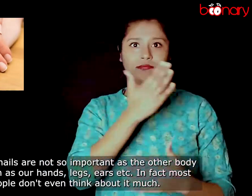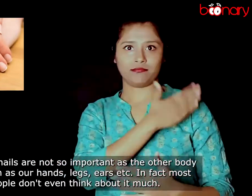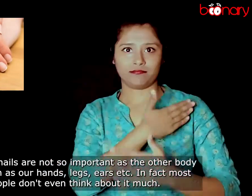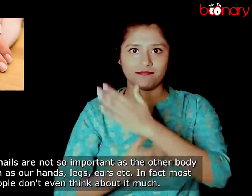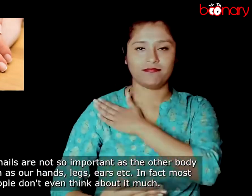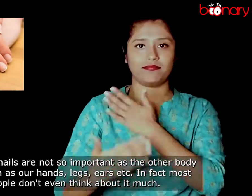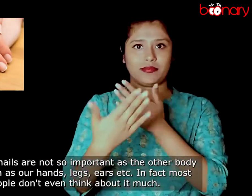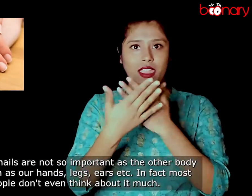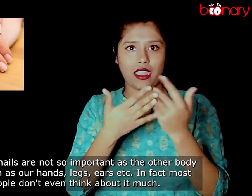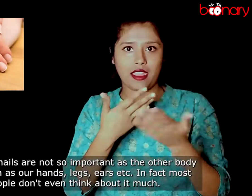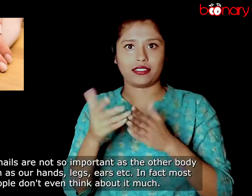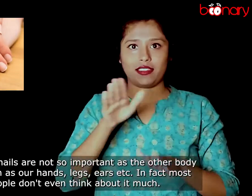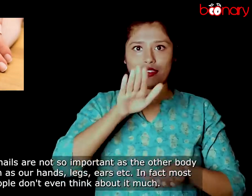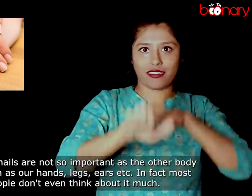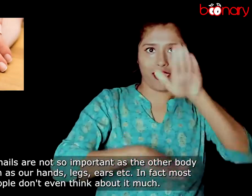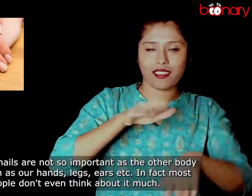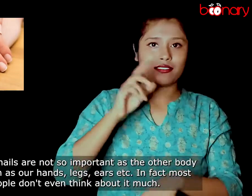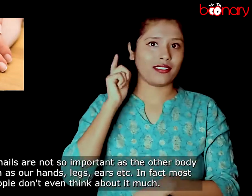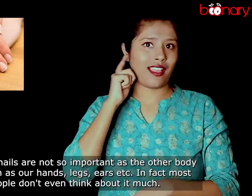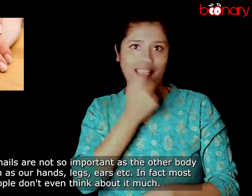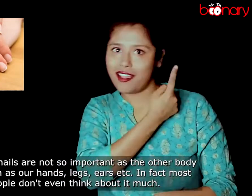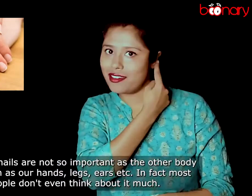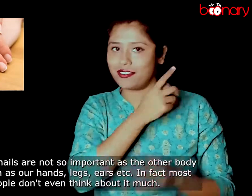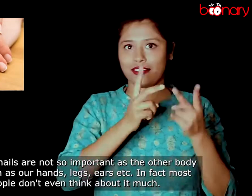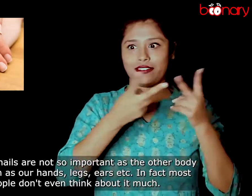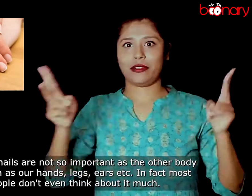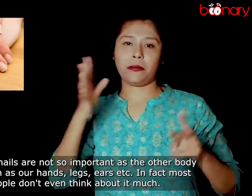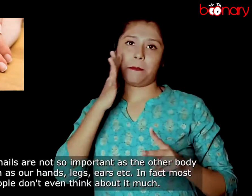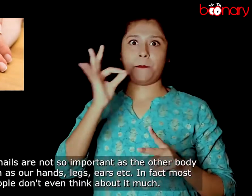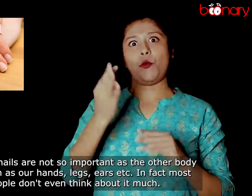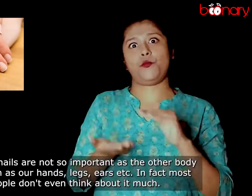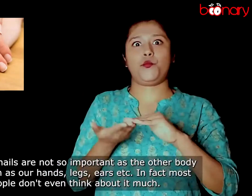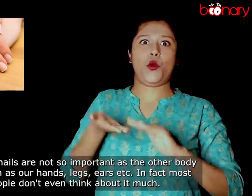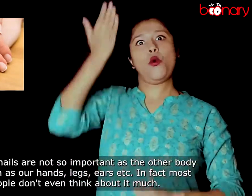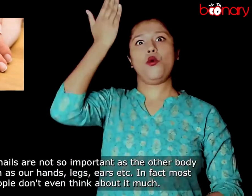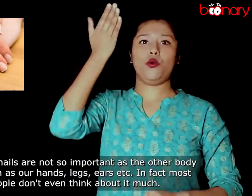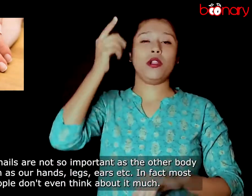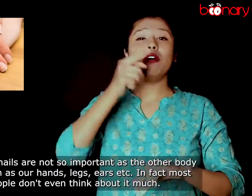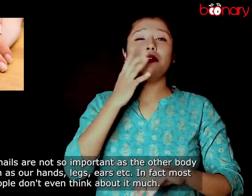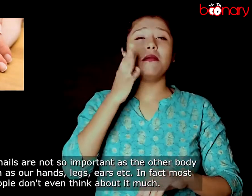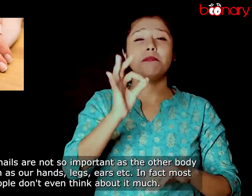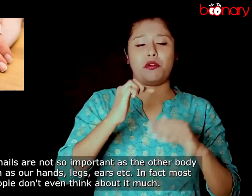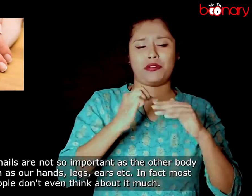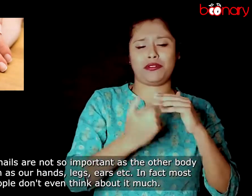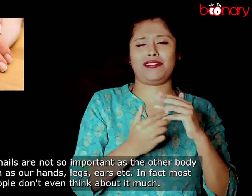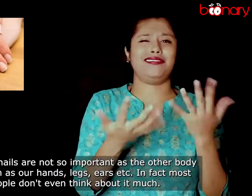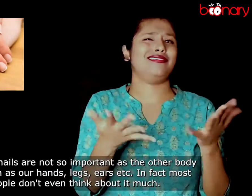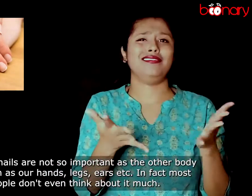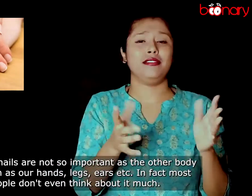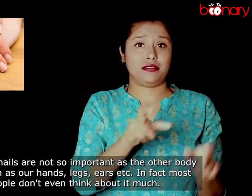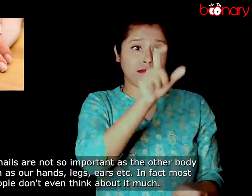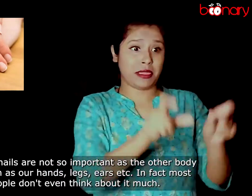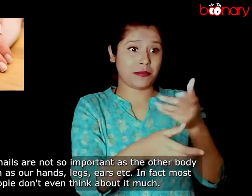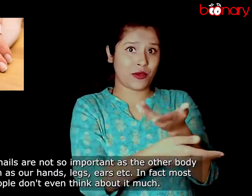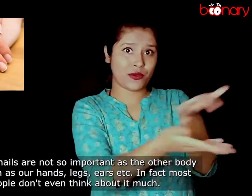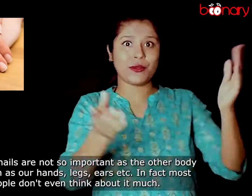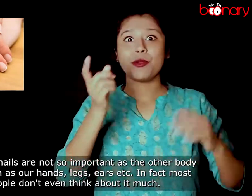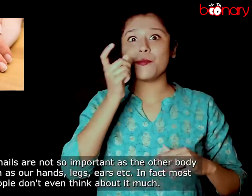hands, legs, ears, etc. In fact, most people don't even think about it